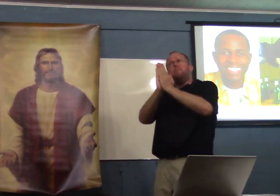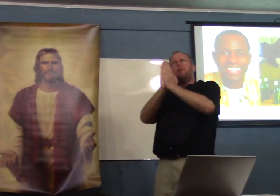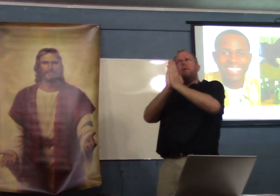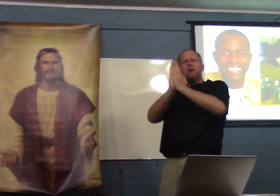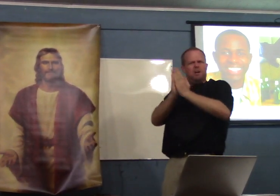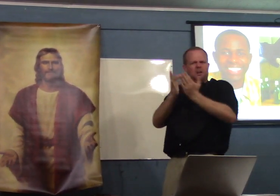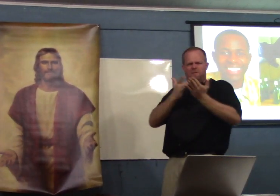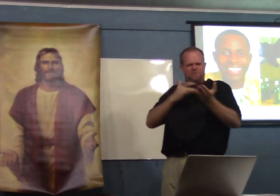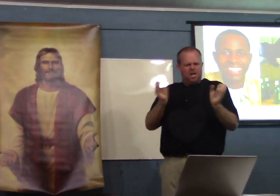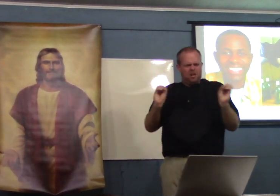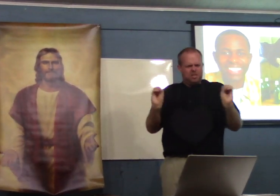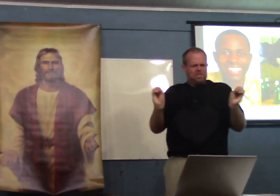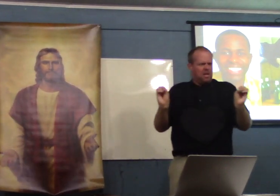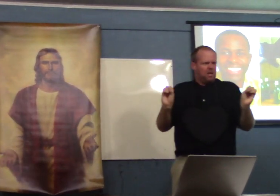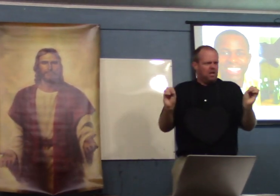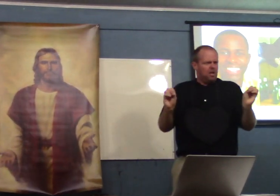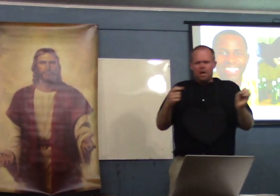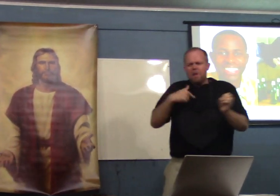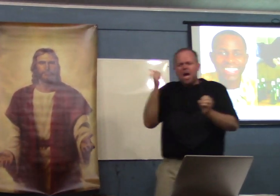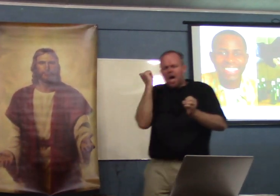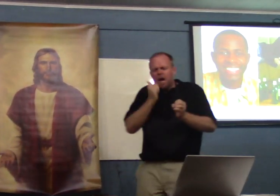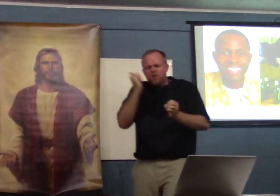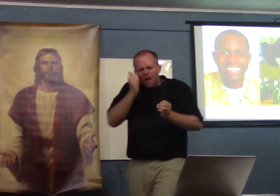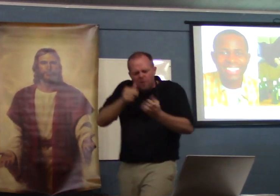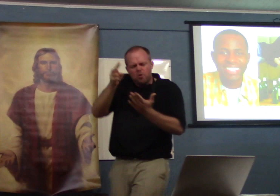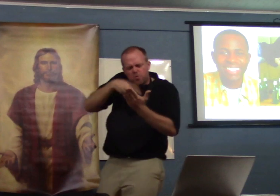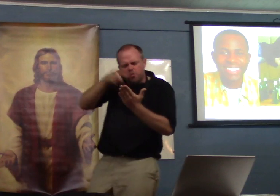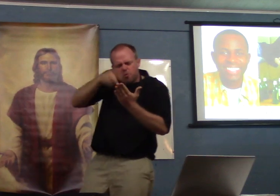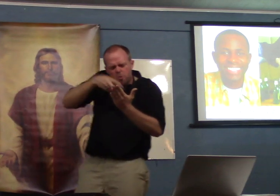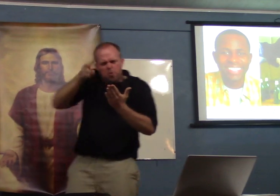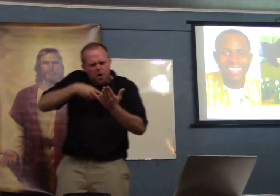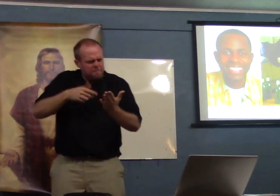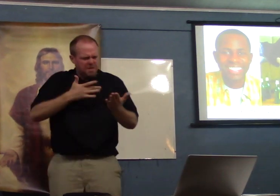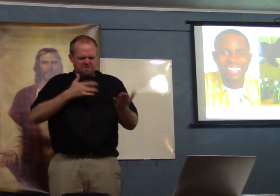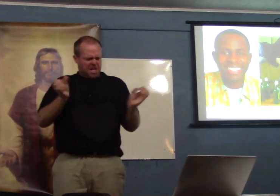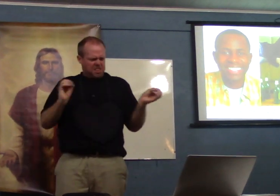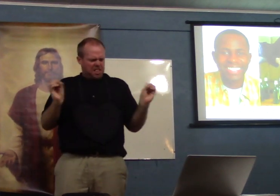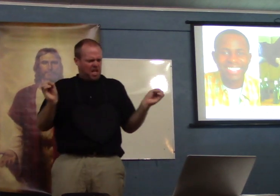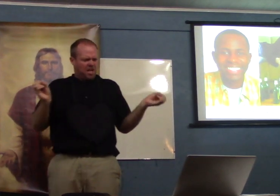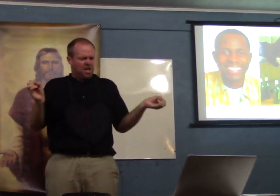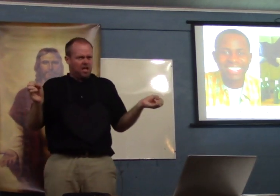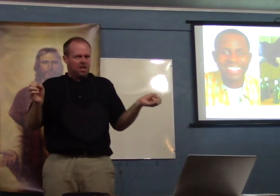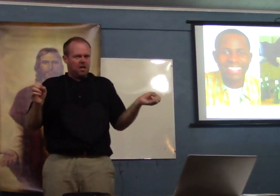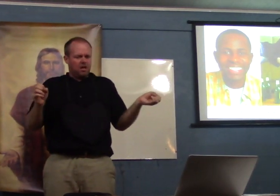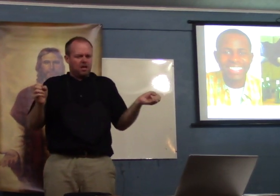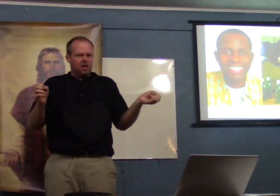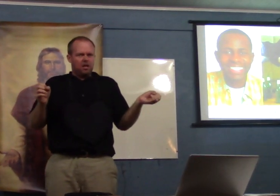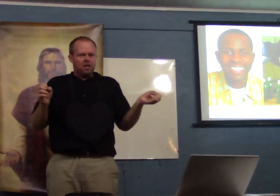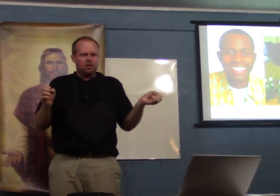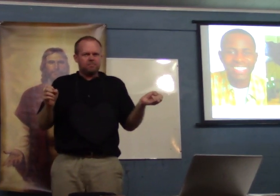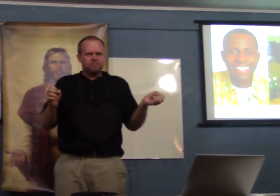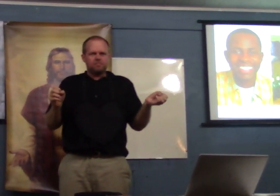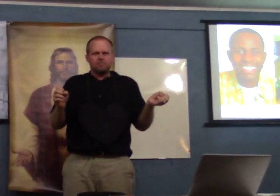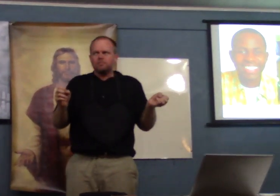I pray every day. And I don't feel guilty. I read the Bible every day. I don't hear Jesus talk to